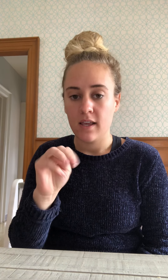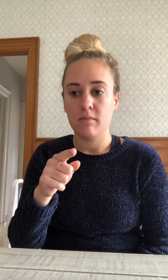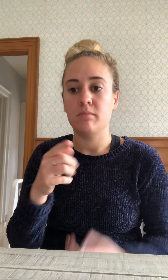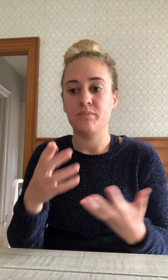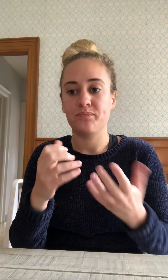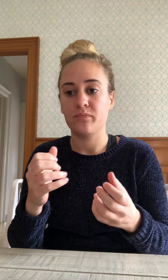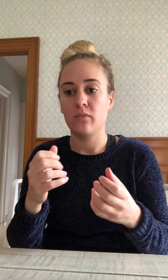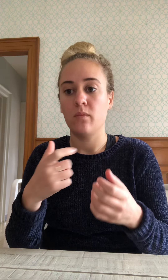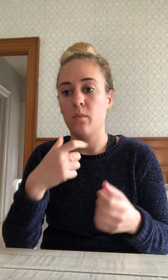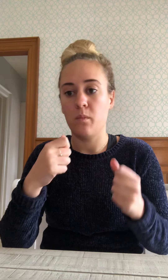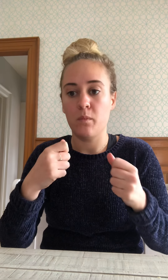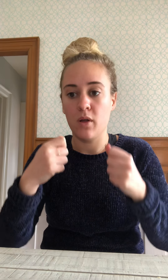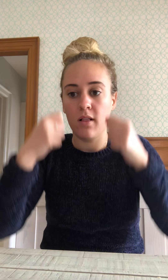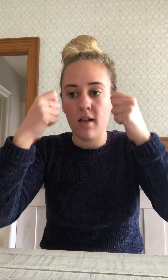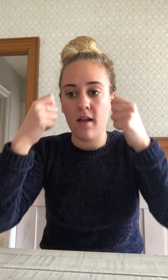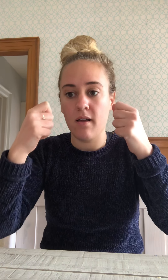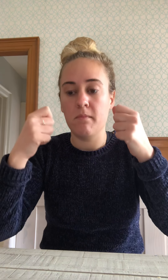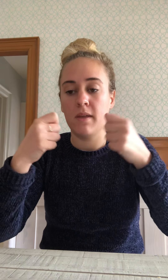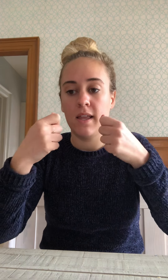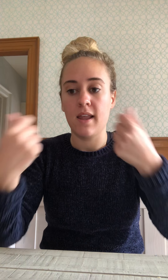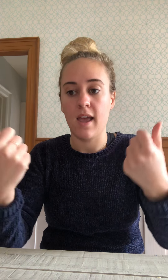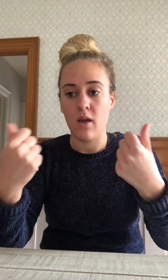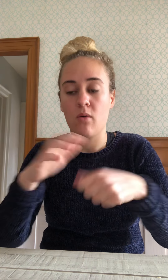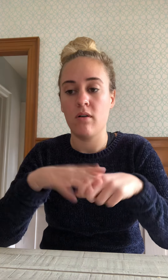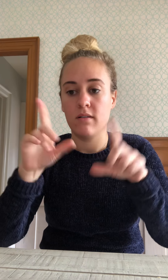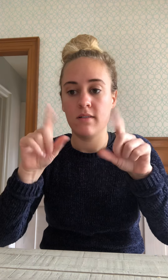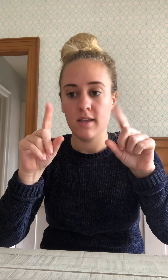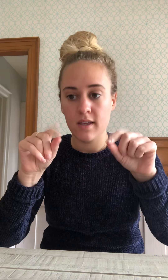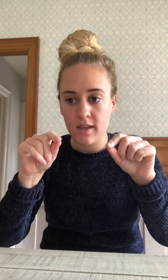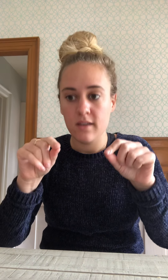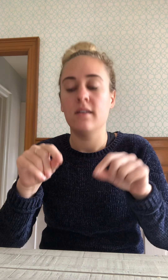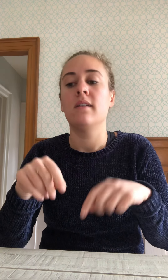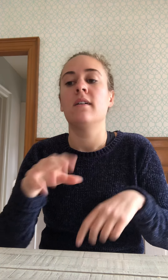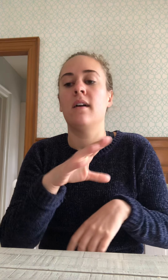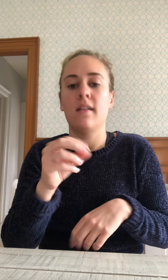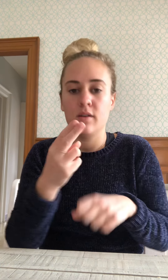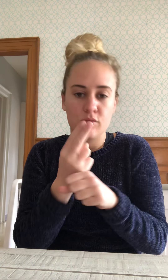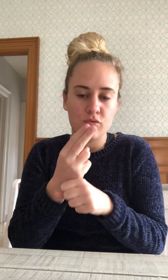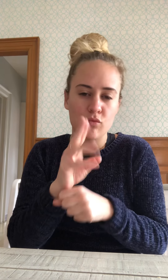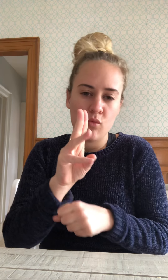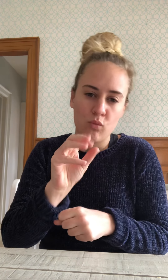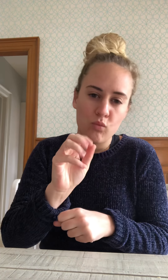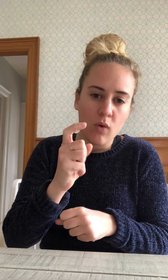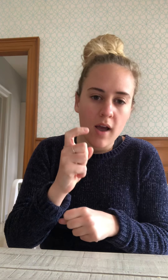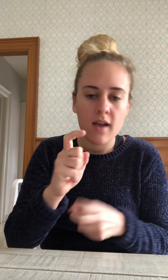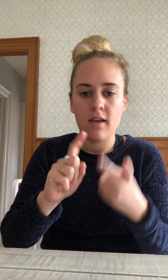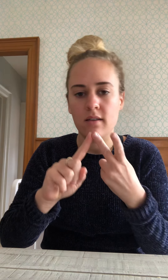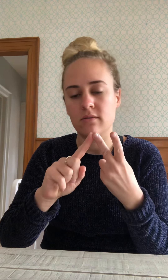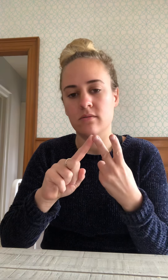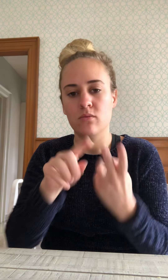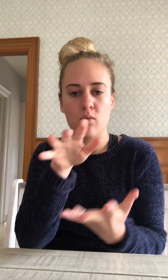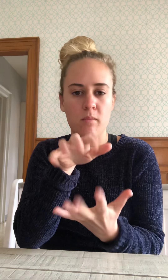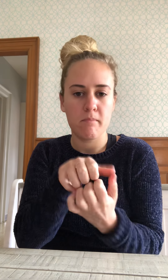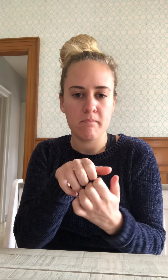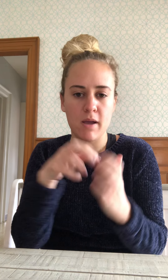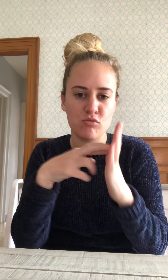start adding, like you see in this slide, with some wax or compound or bite registration material. You can add to the